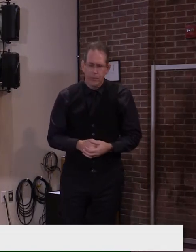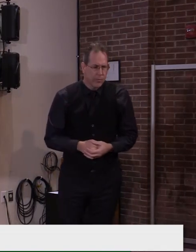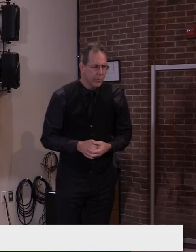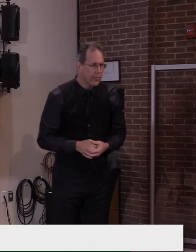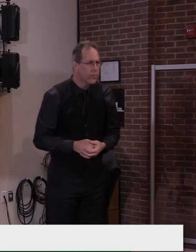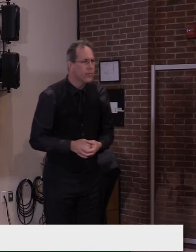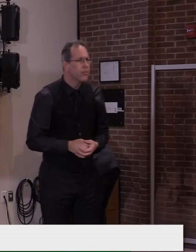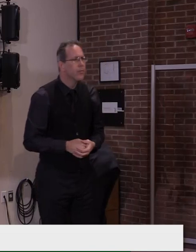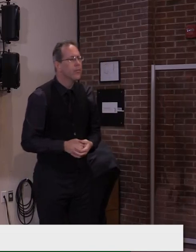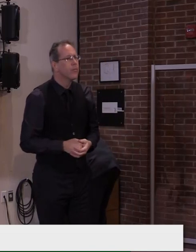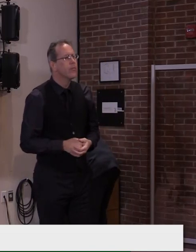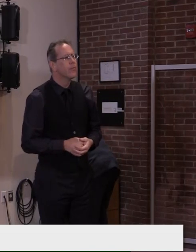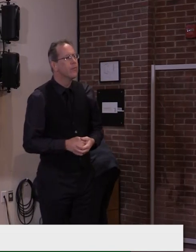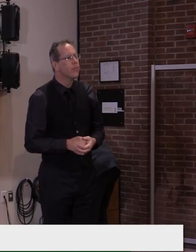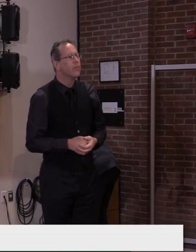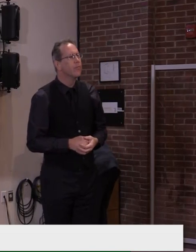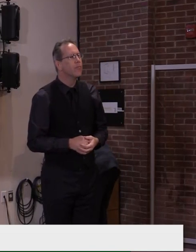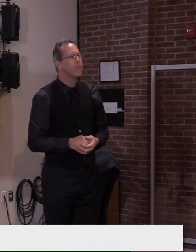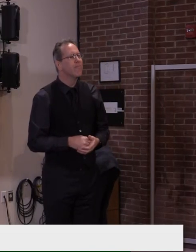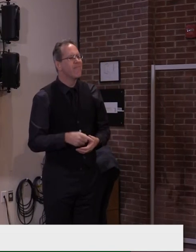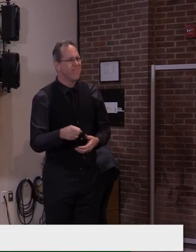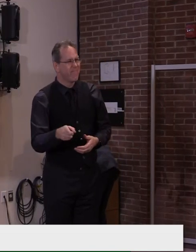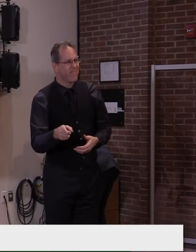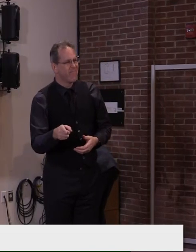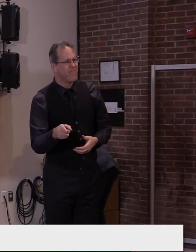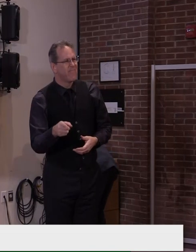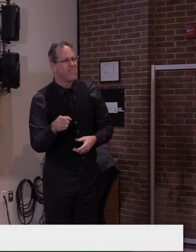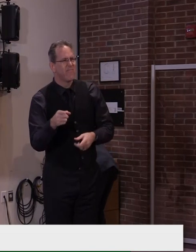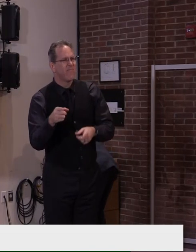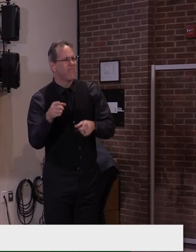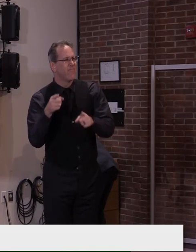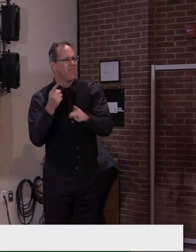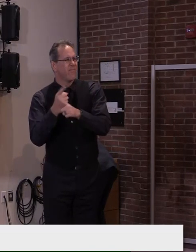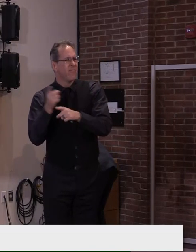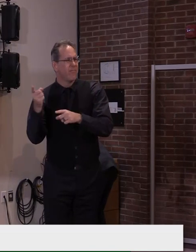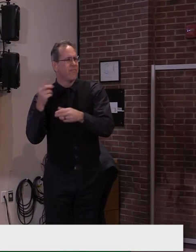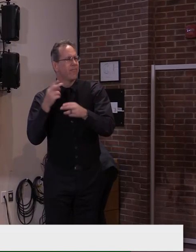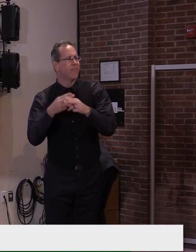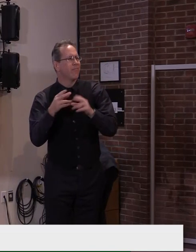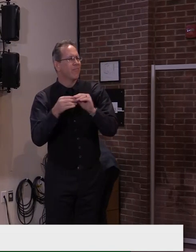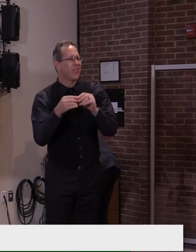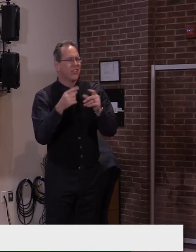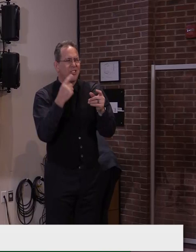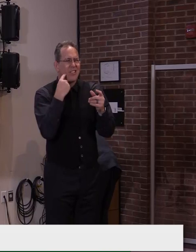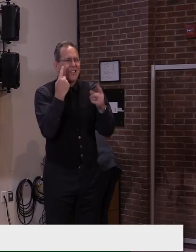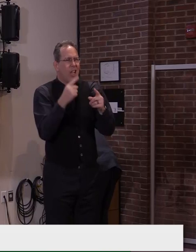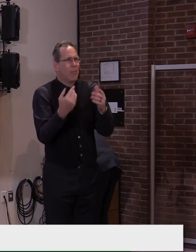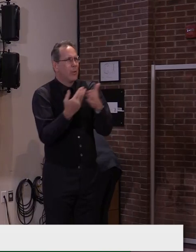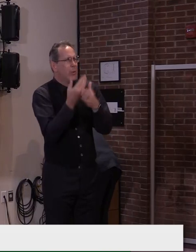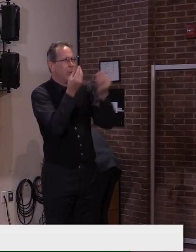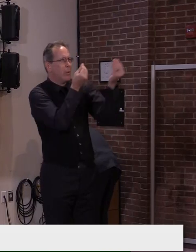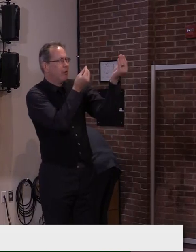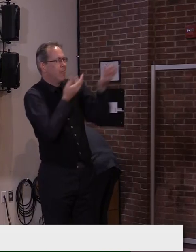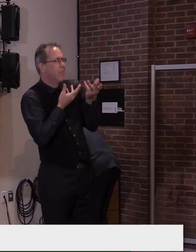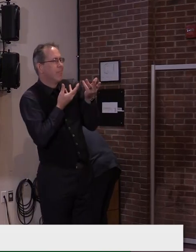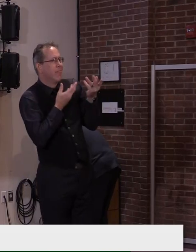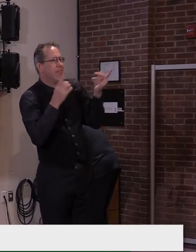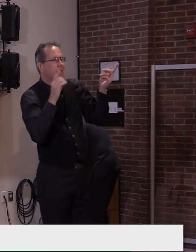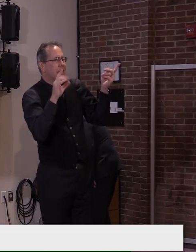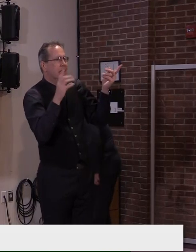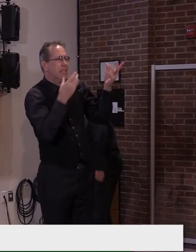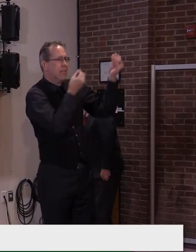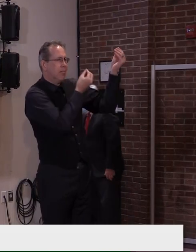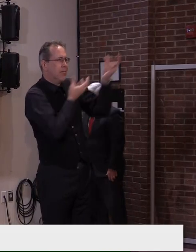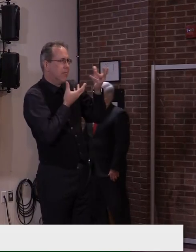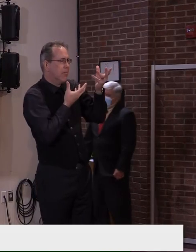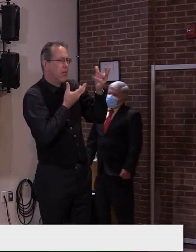Hi, Lisa. As Dr. Levine said, and the governor as well, you know, this just happened, so we're in the process of the team sort of debriefing on that. I think,